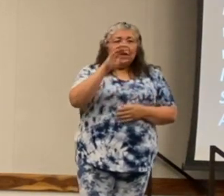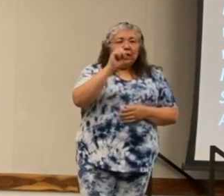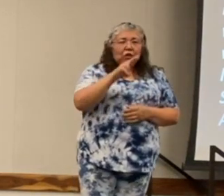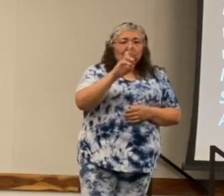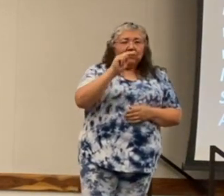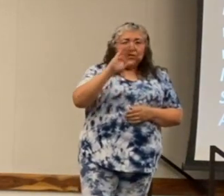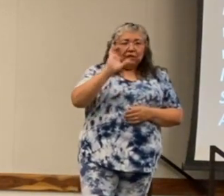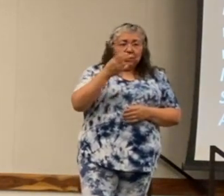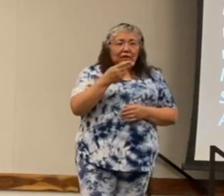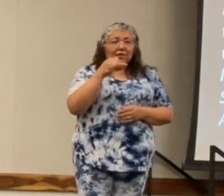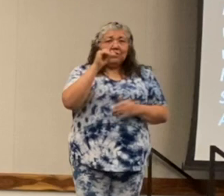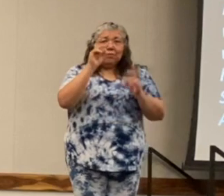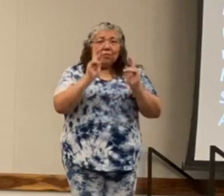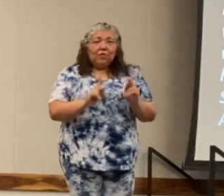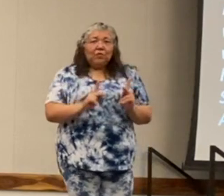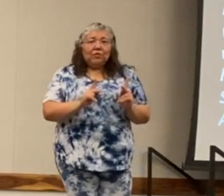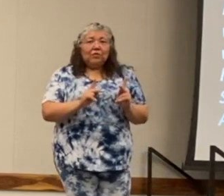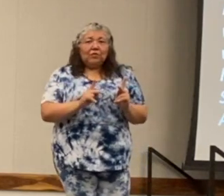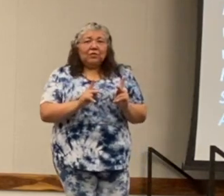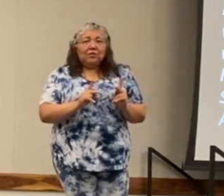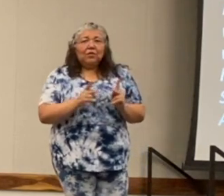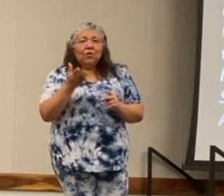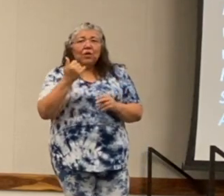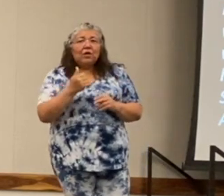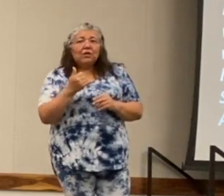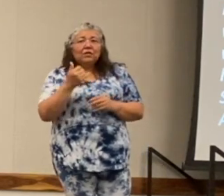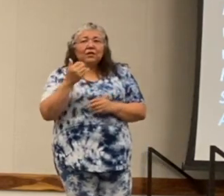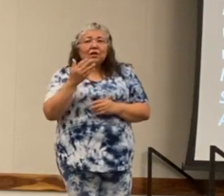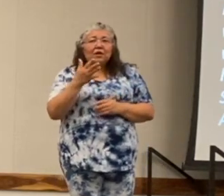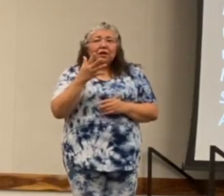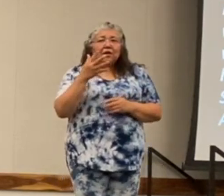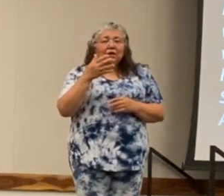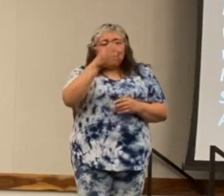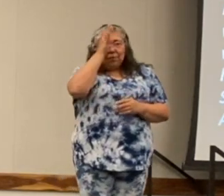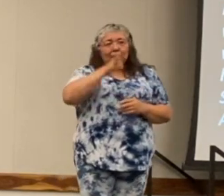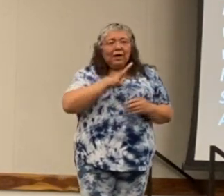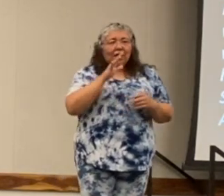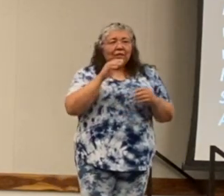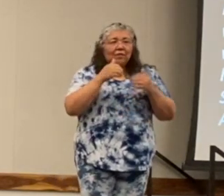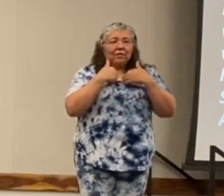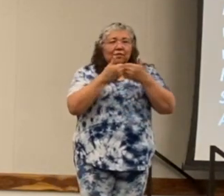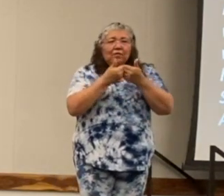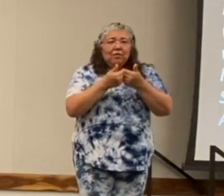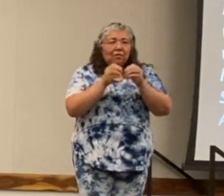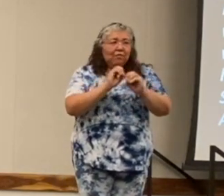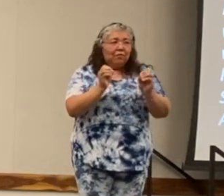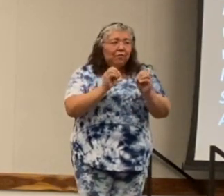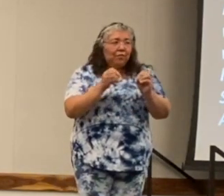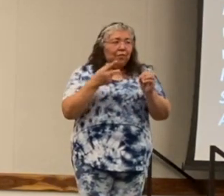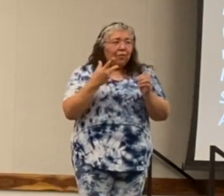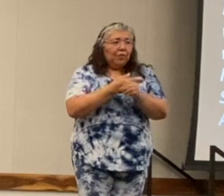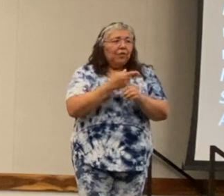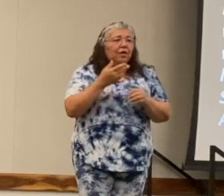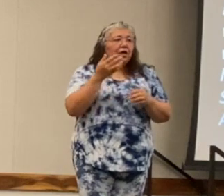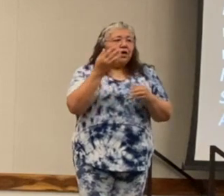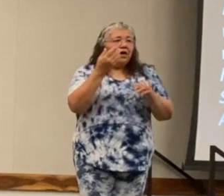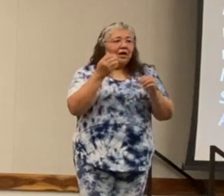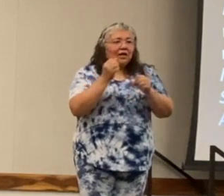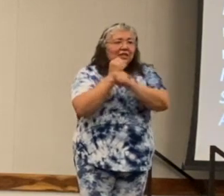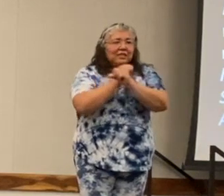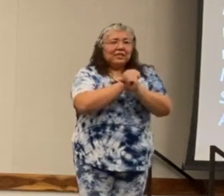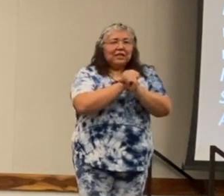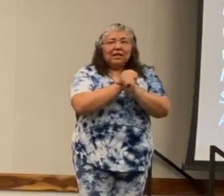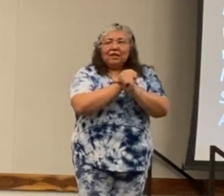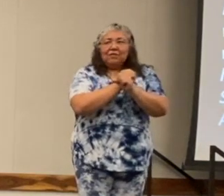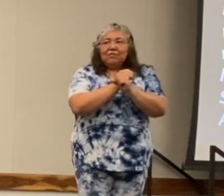eunuch was a person, was a man who was castrated man. It was usually a slave who was used to